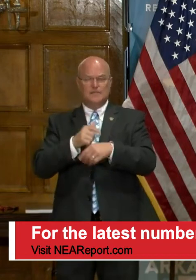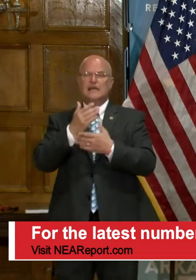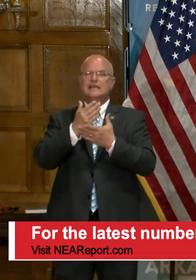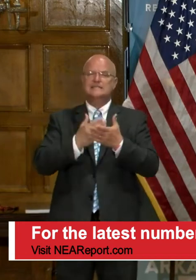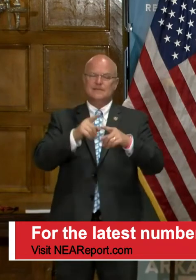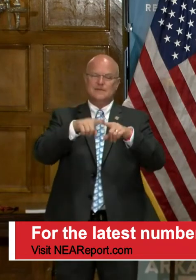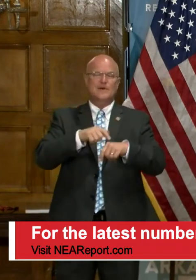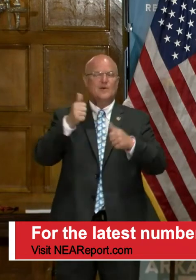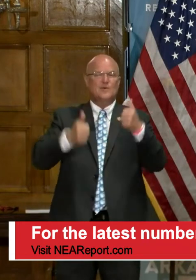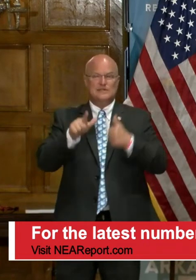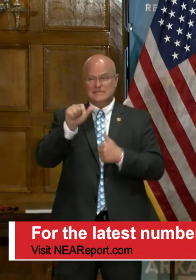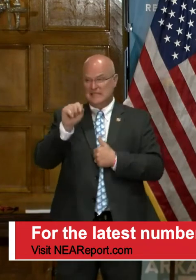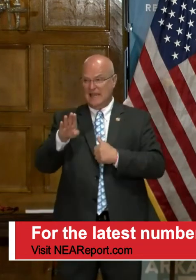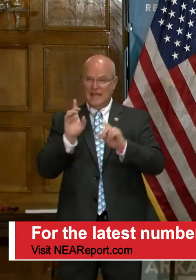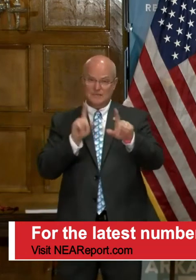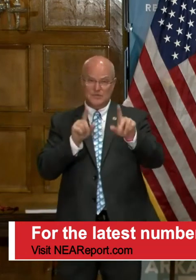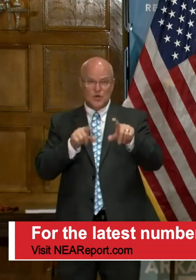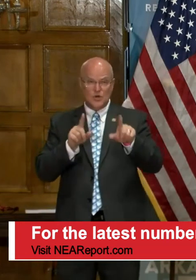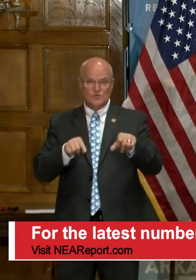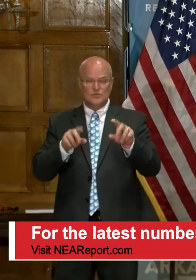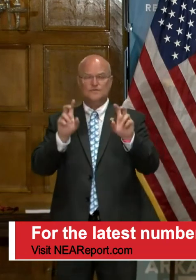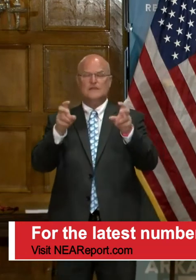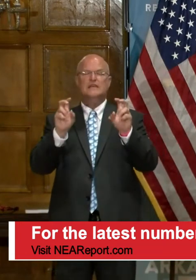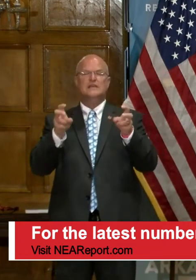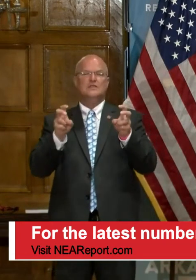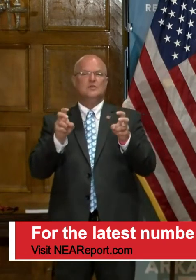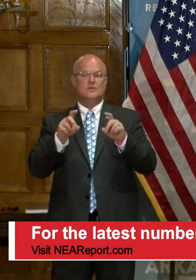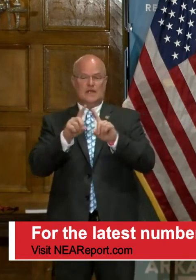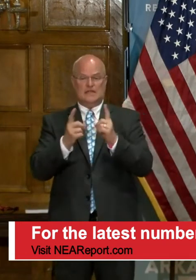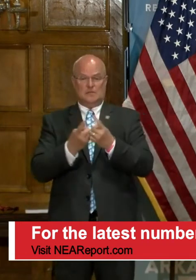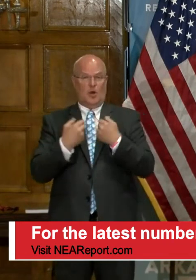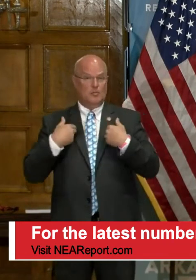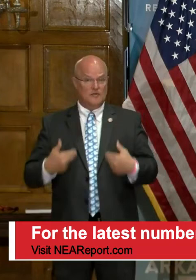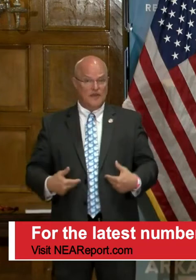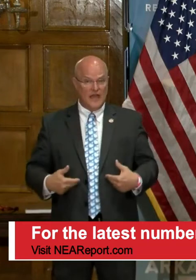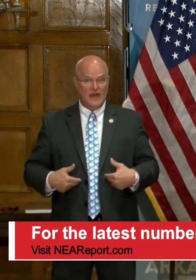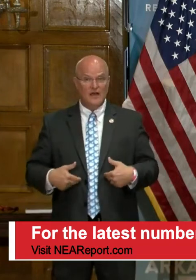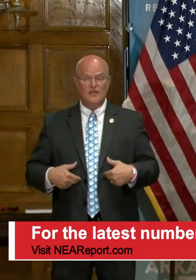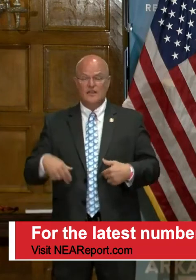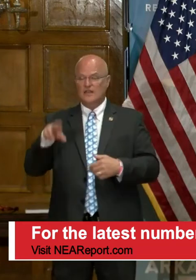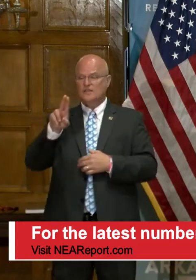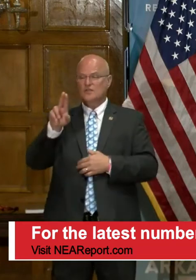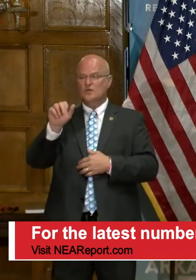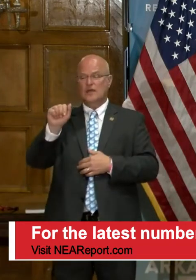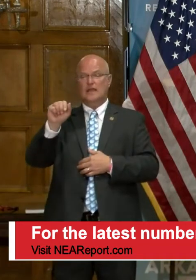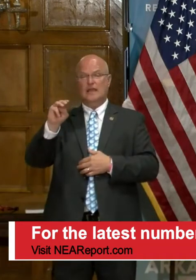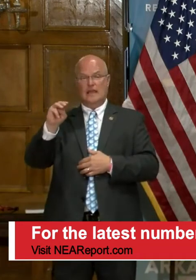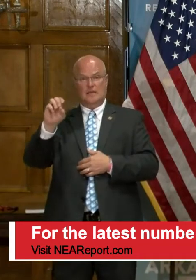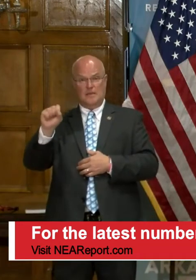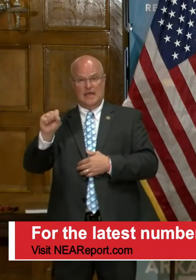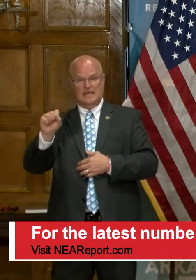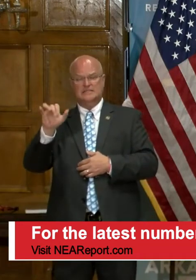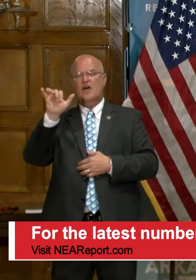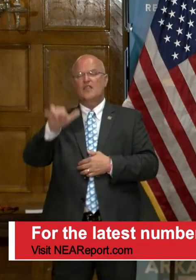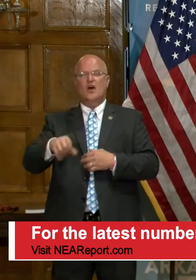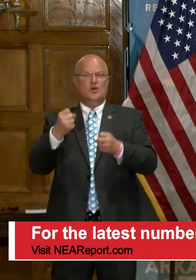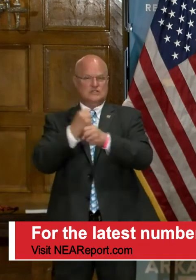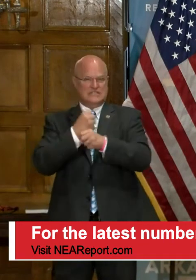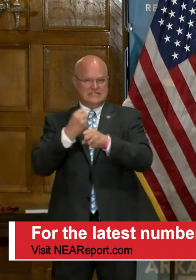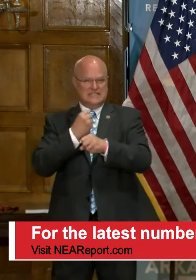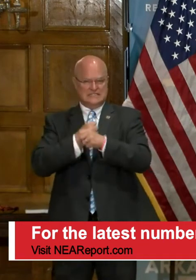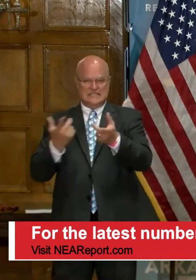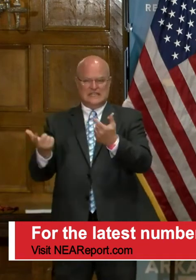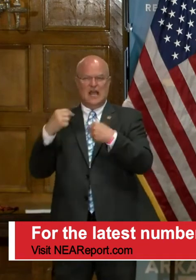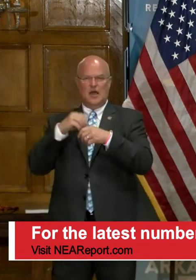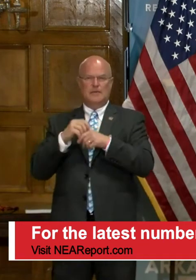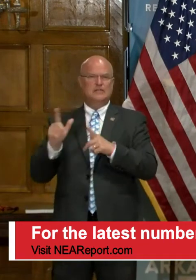upon which lab that you go to. In terms of the Department of Health and UAMS, those statistics come